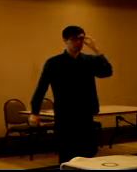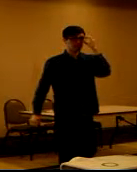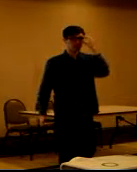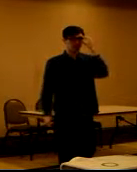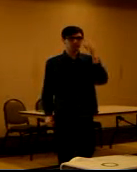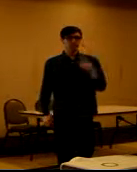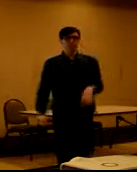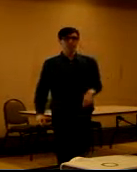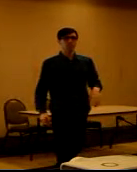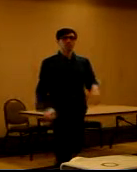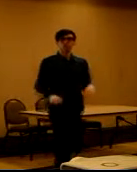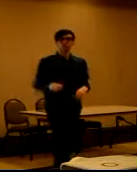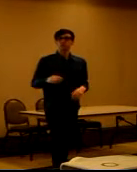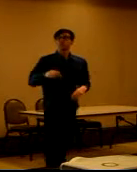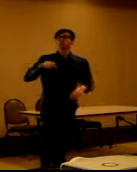okay?